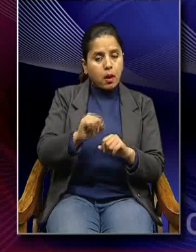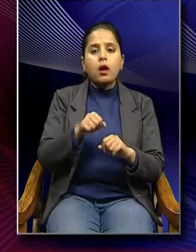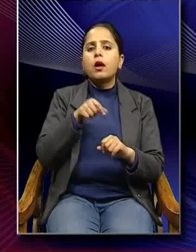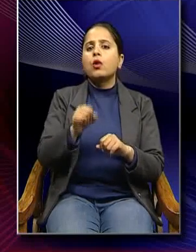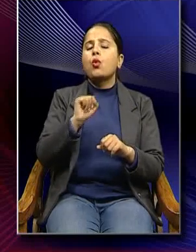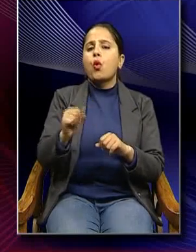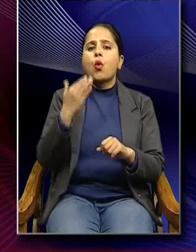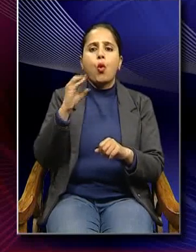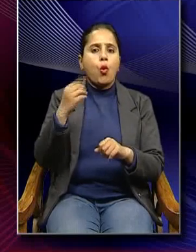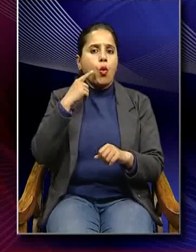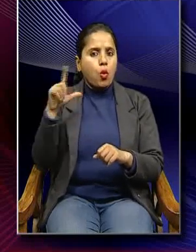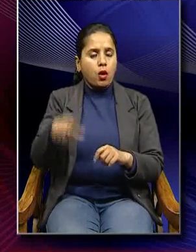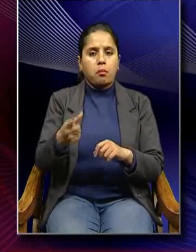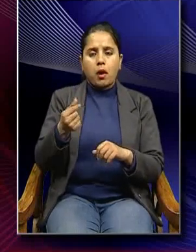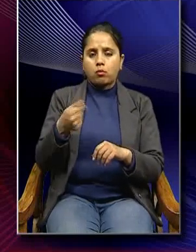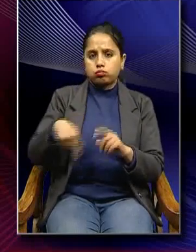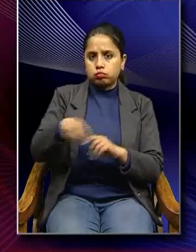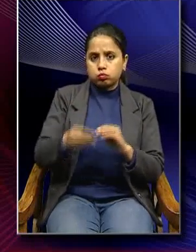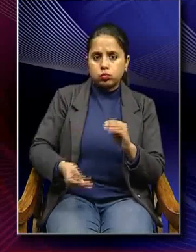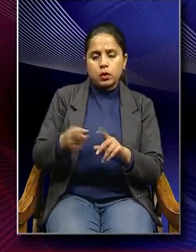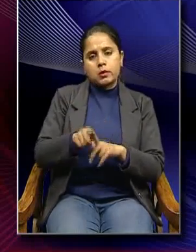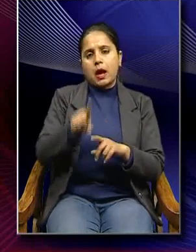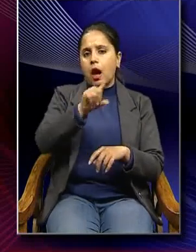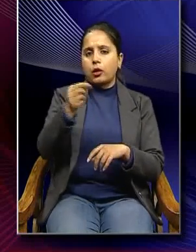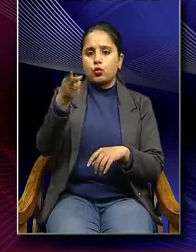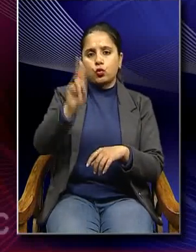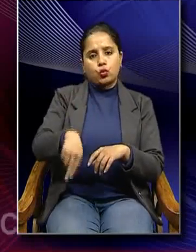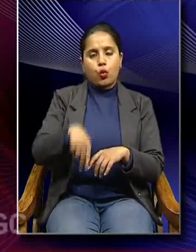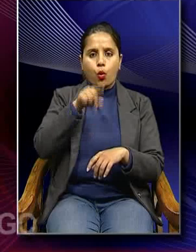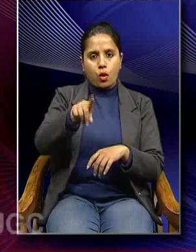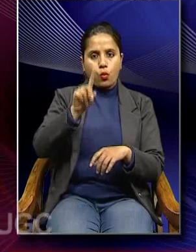is prices being around say $100 a barrel.